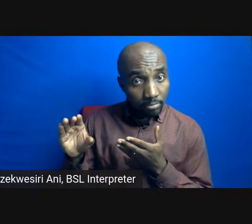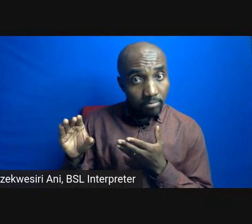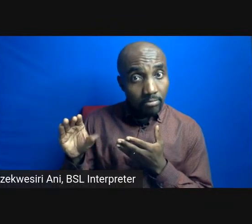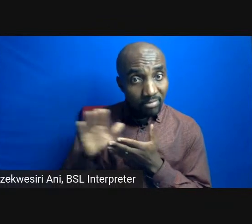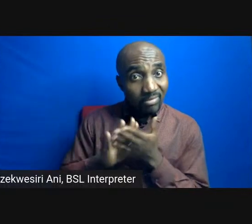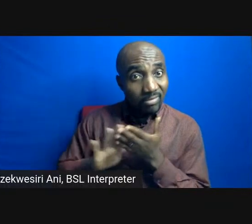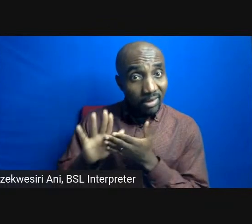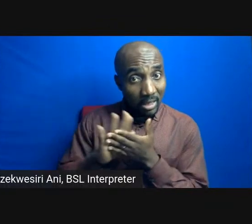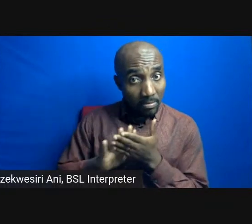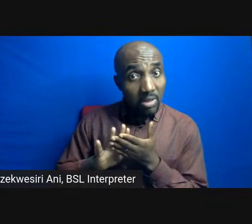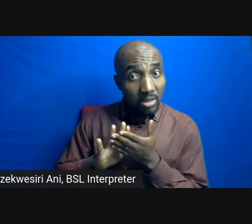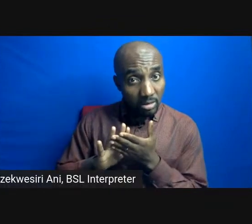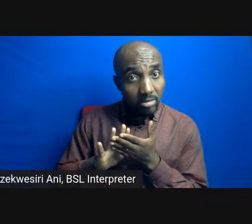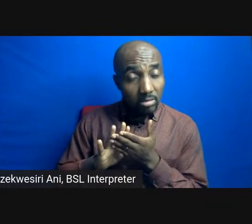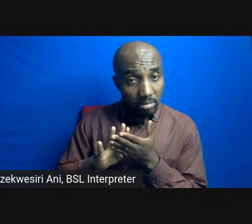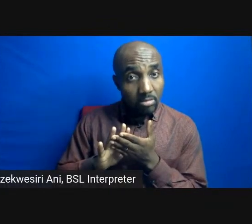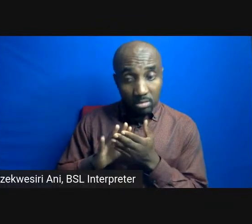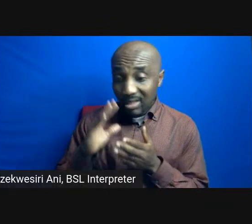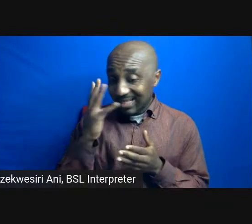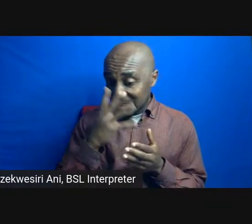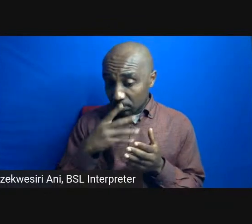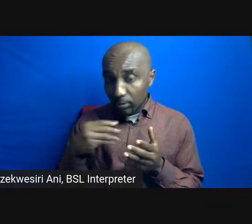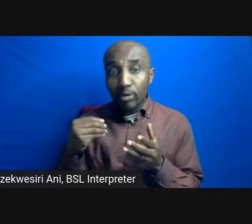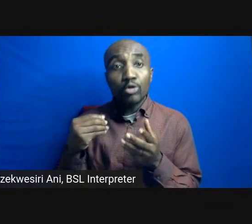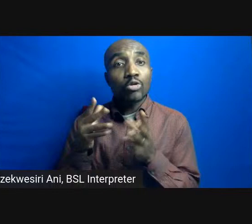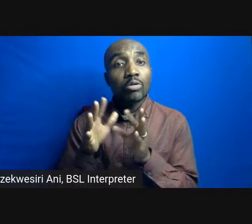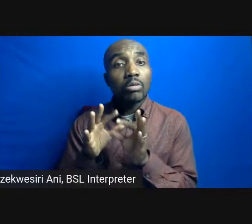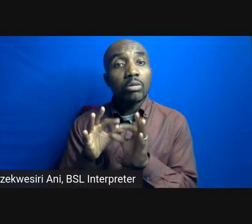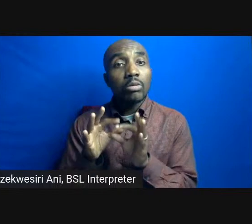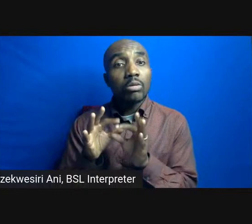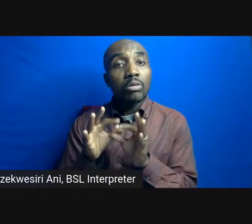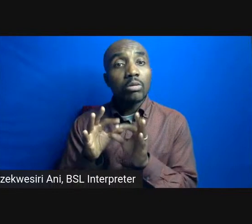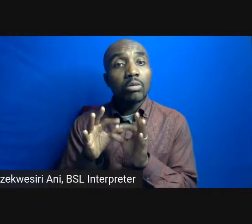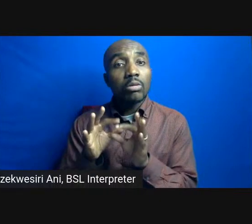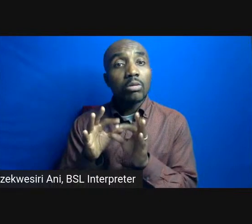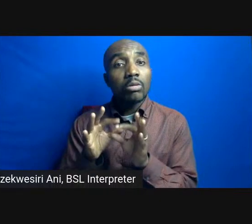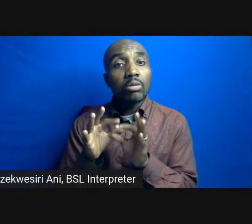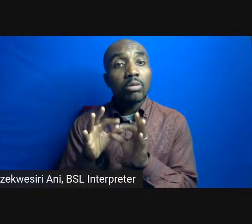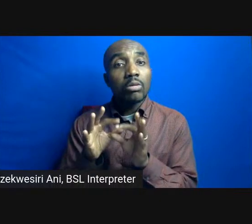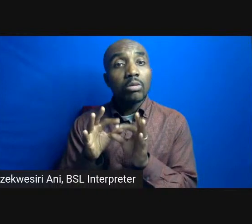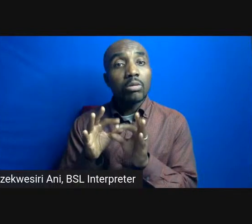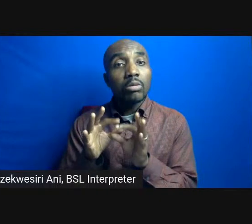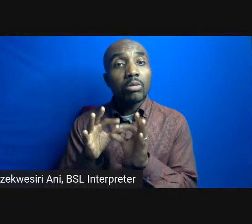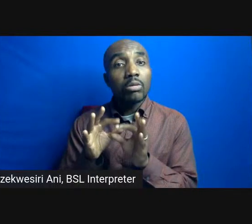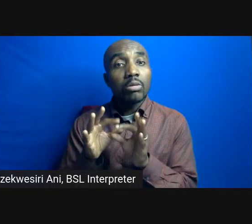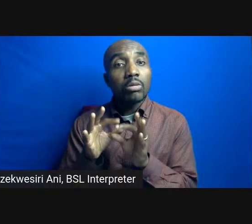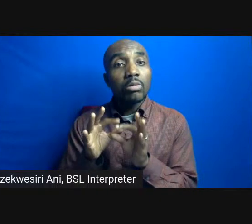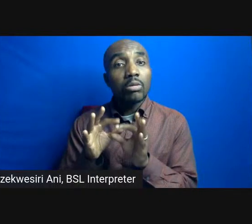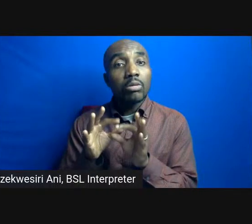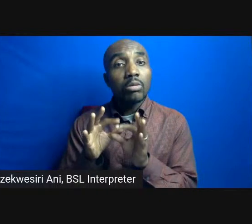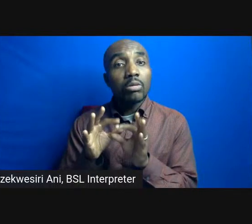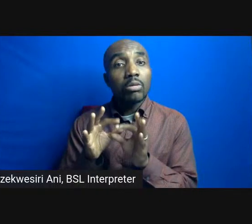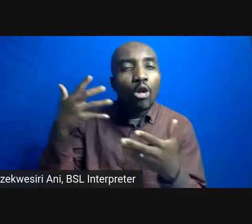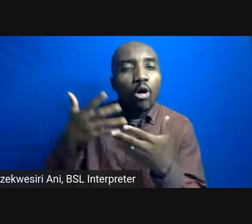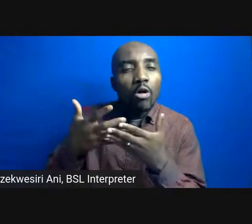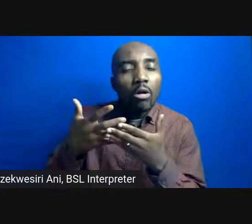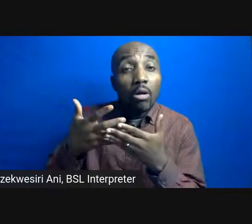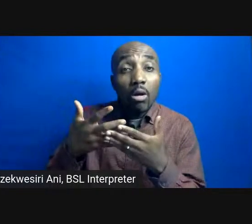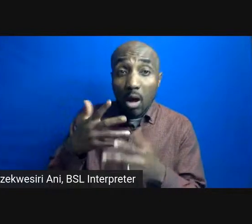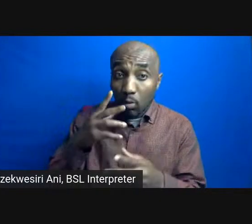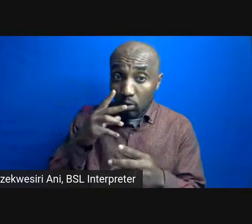the way to the spiritual settlement of infinite suffering." Let me read that sentence